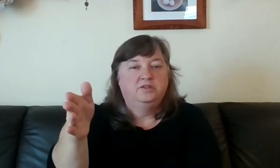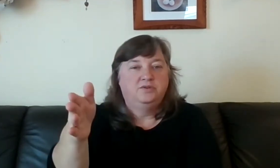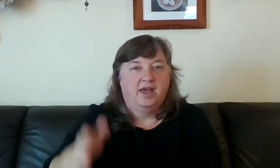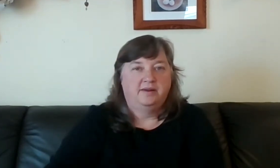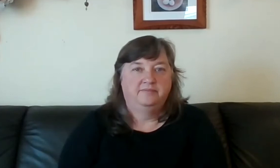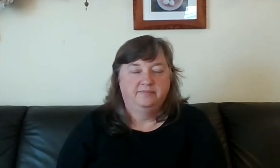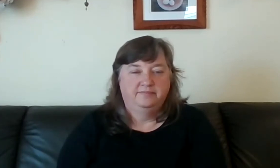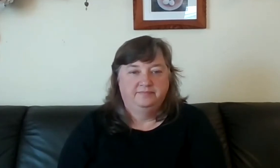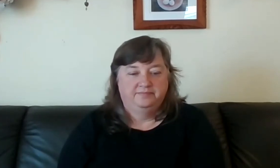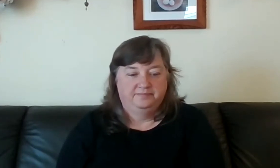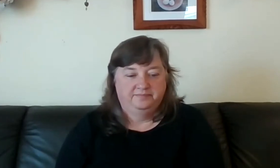do that.